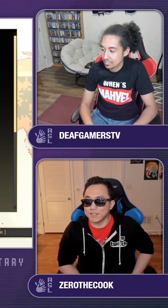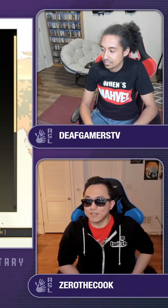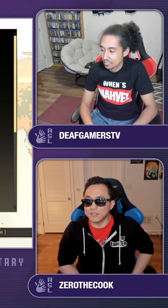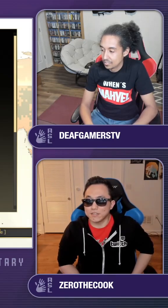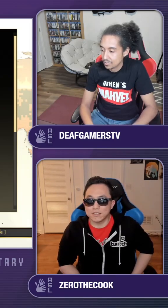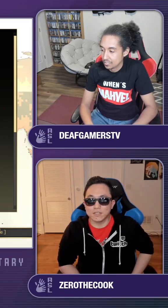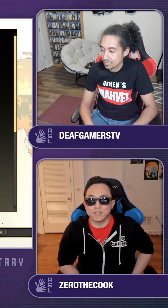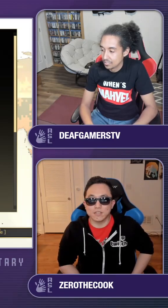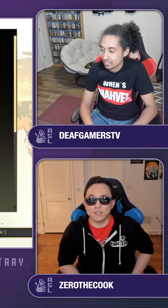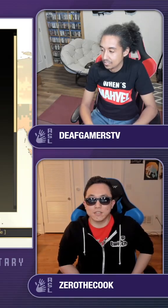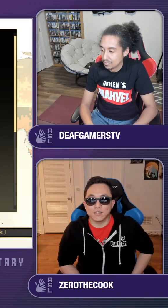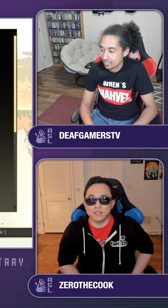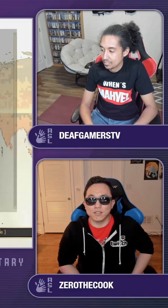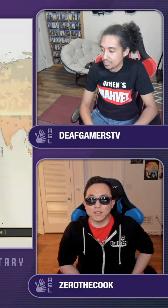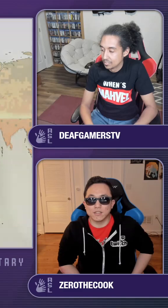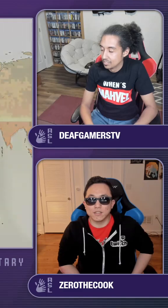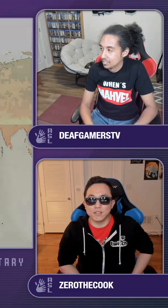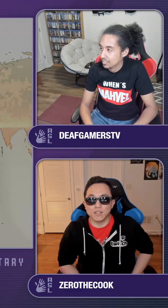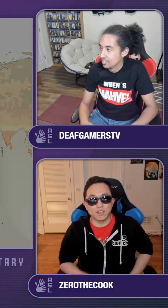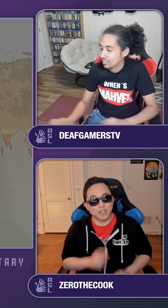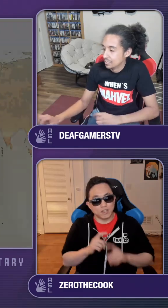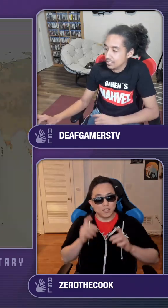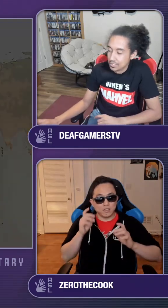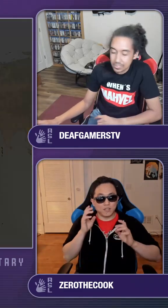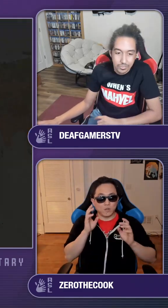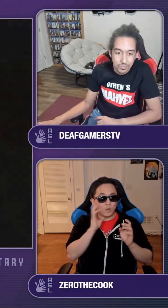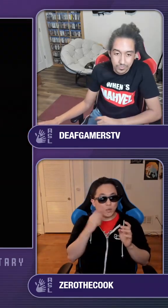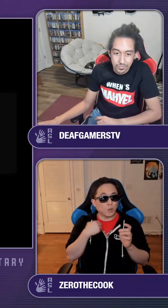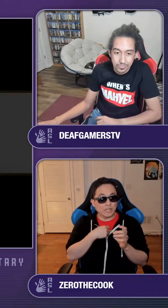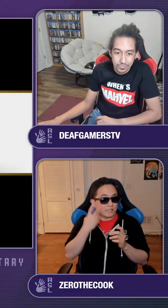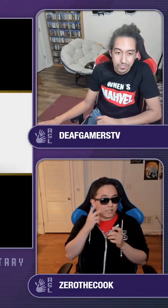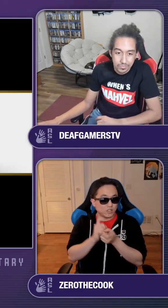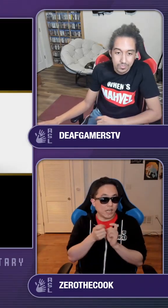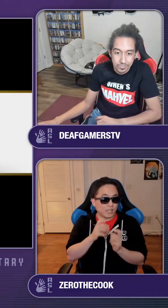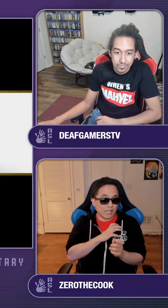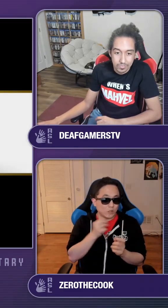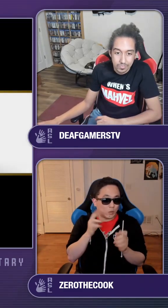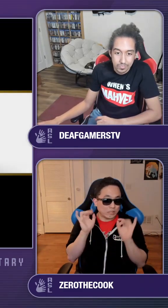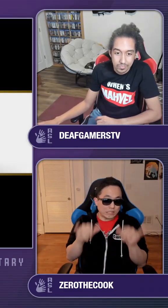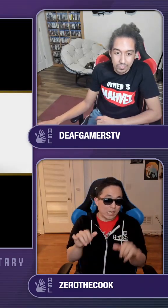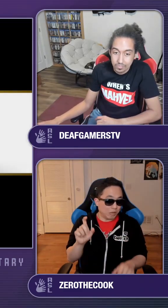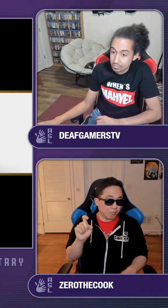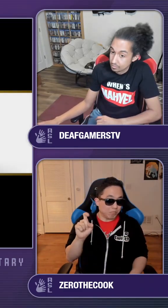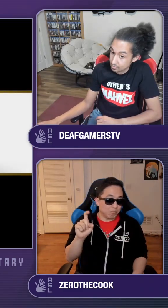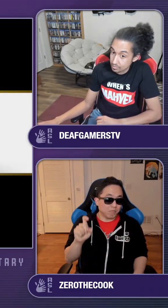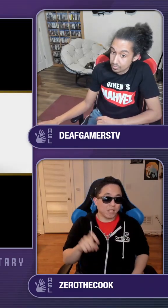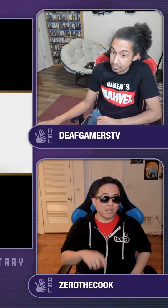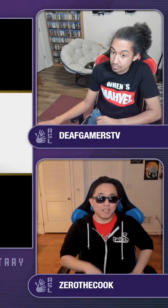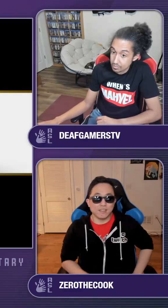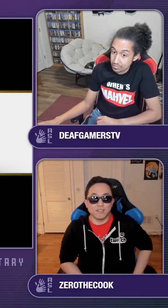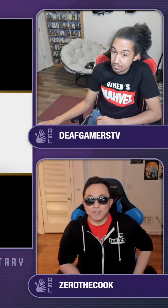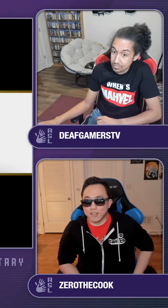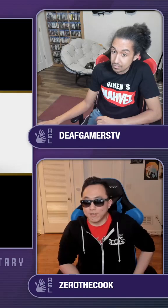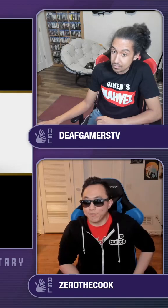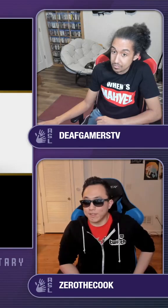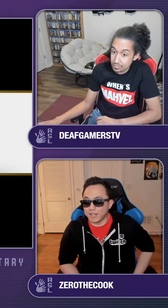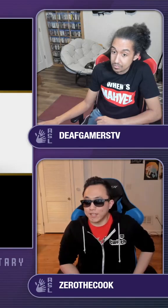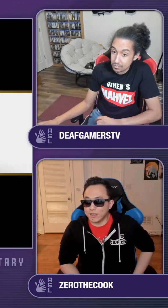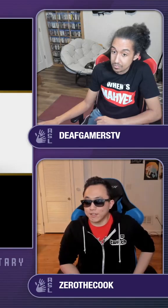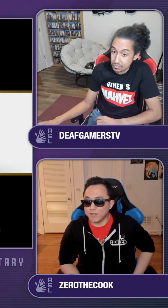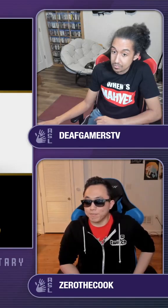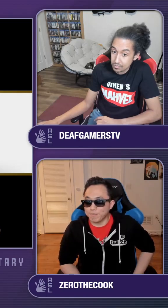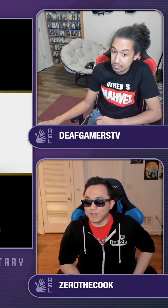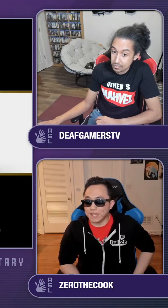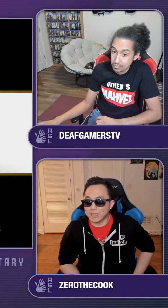the mask off. It's just a taunt. Is it just a taunt? I thought it cost the bar. Sorry, maybe I might still be thinking about Street Fighter 4. You are thinking about Street